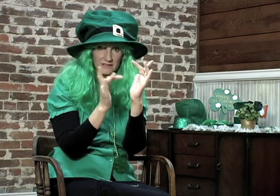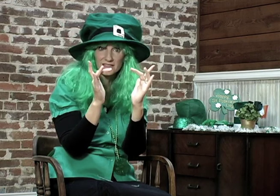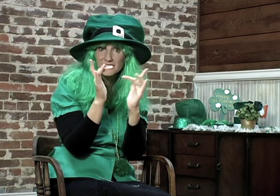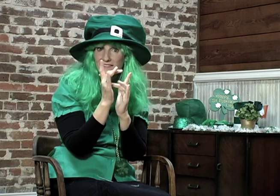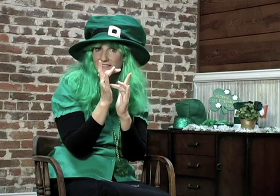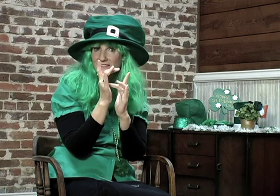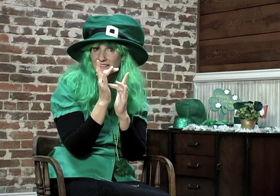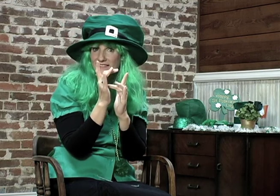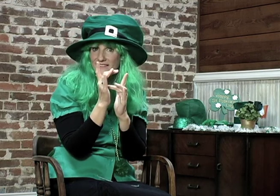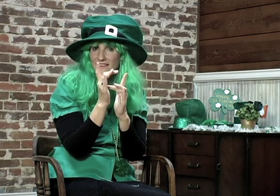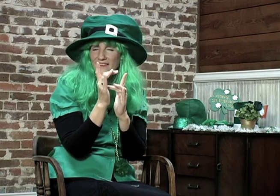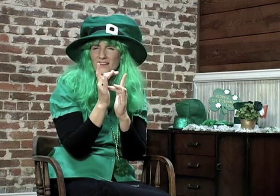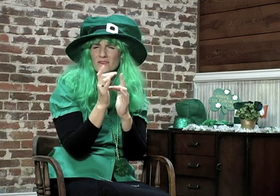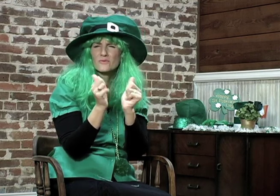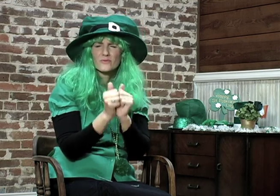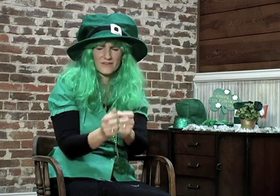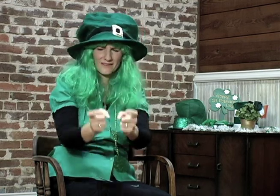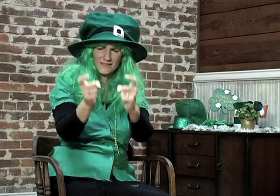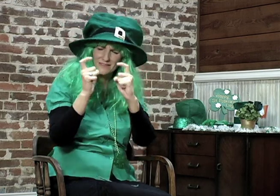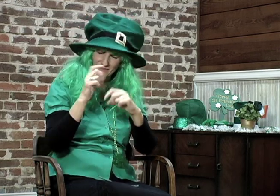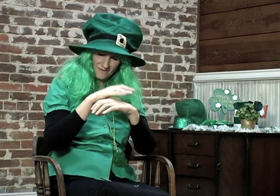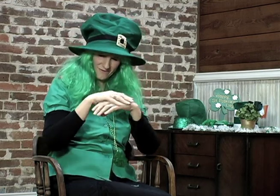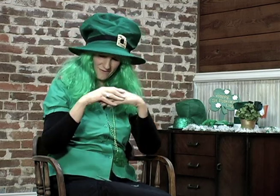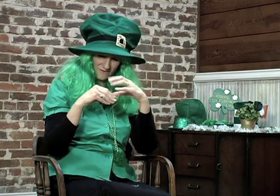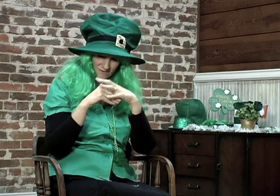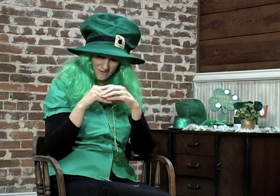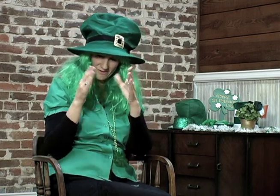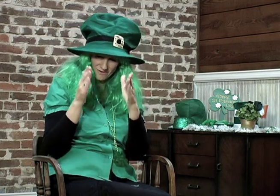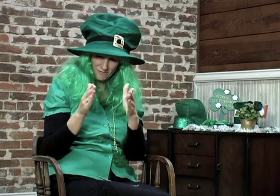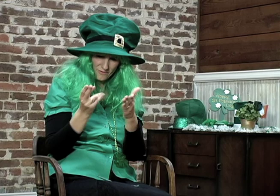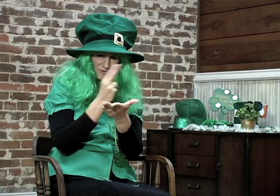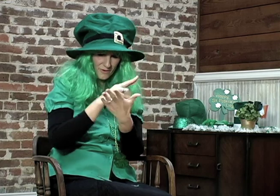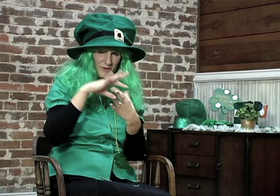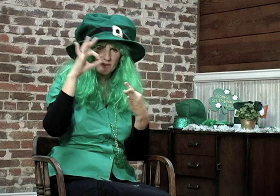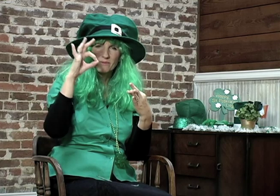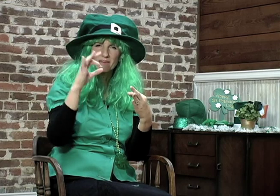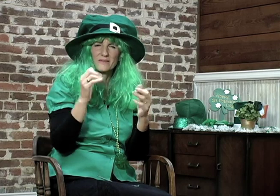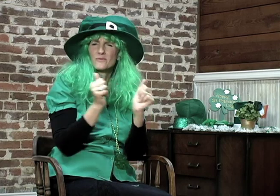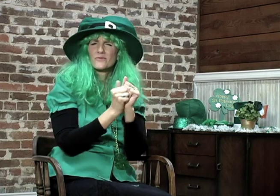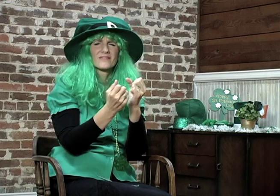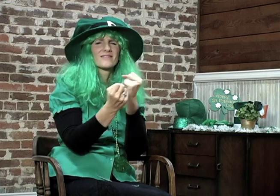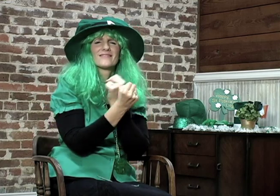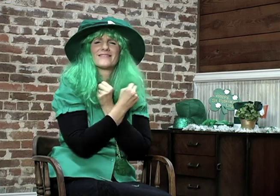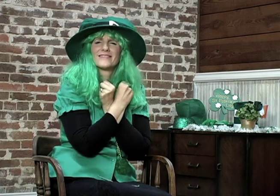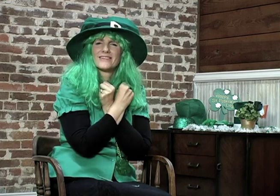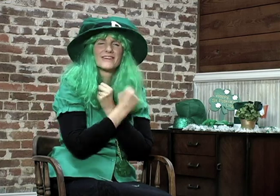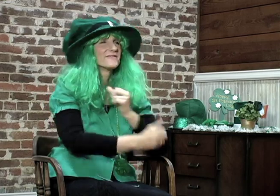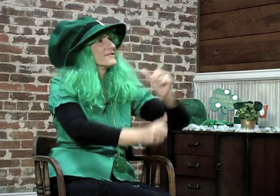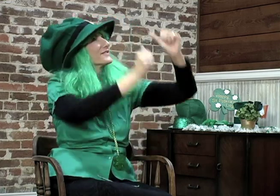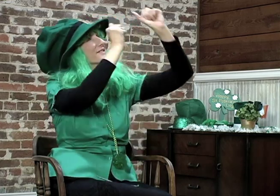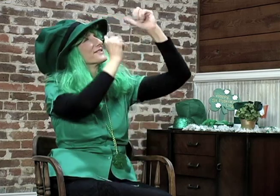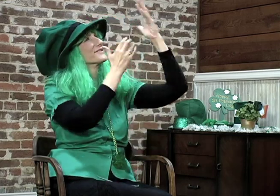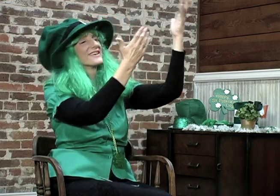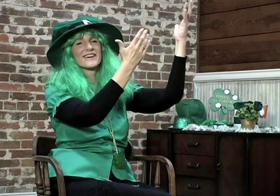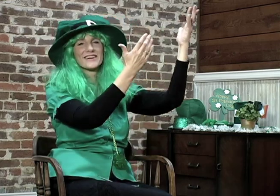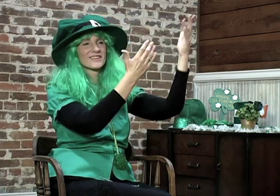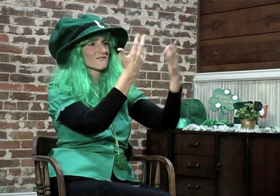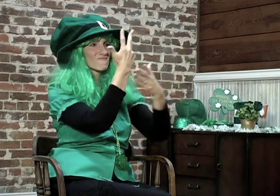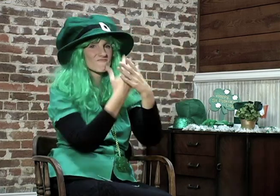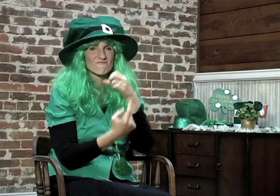And the love that we have with Jesus that was given to us, and the love of the Holy Spirit as our comforter,